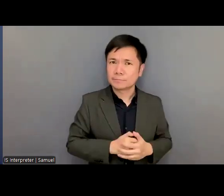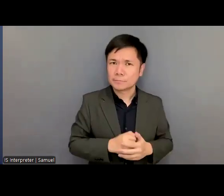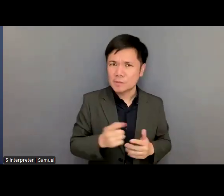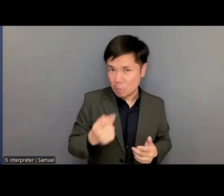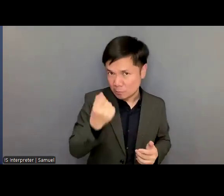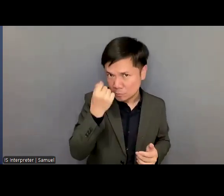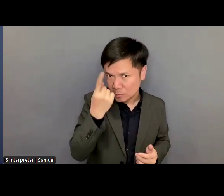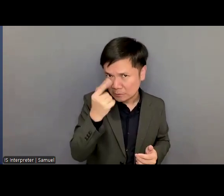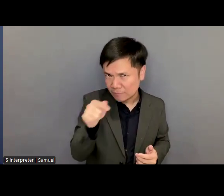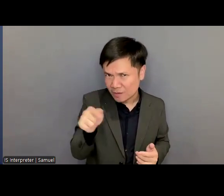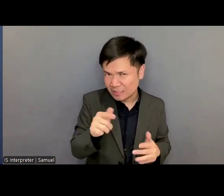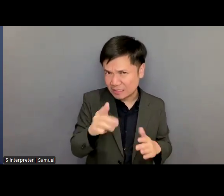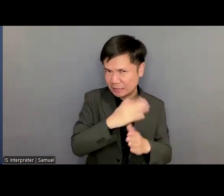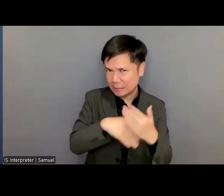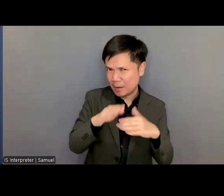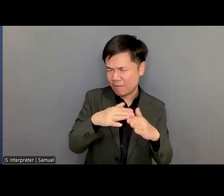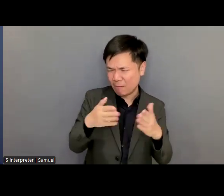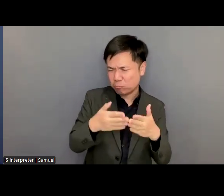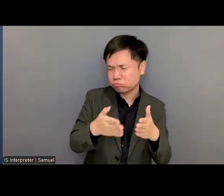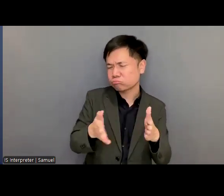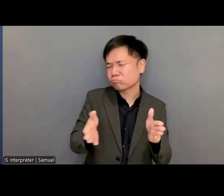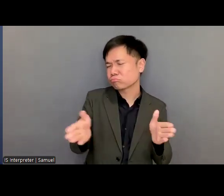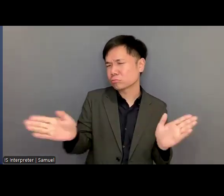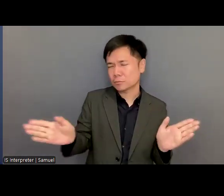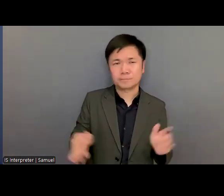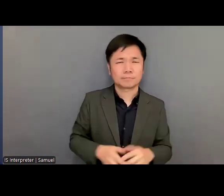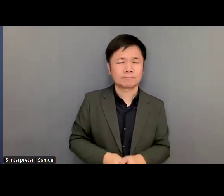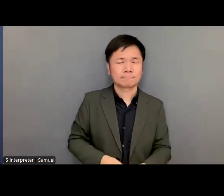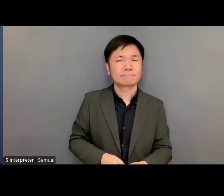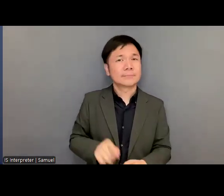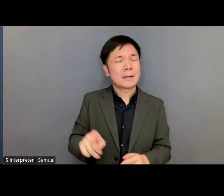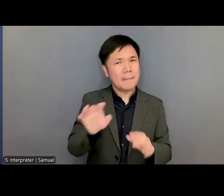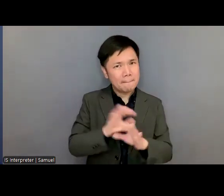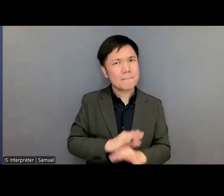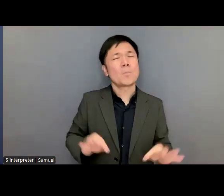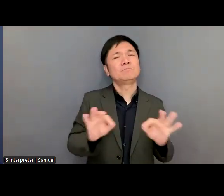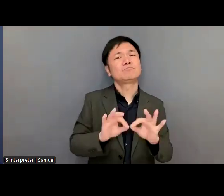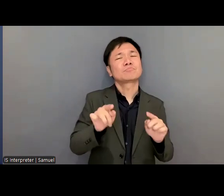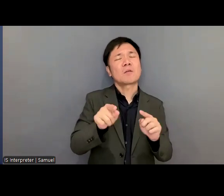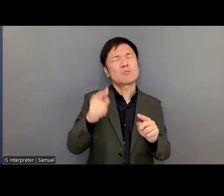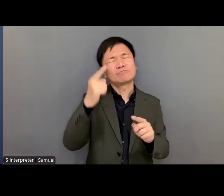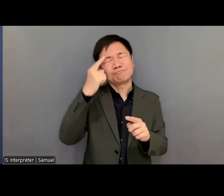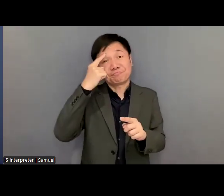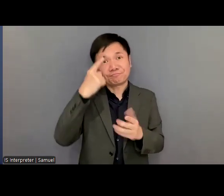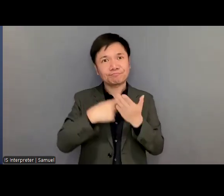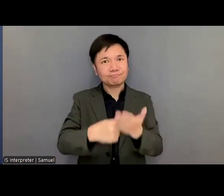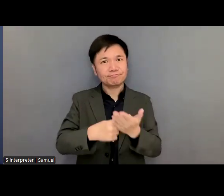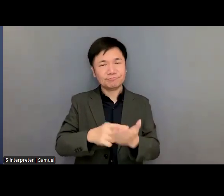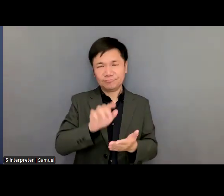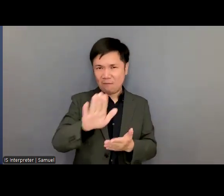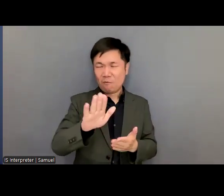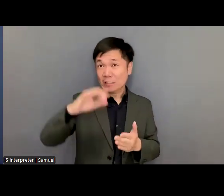of disability from a wider perspective has to be the part of discussion at the national